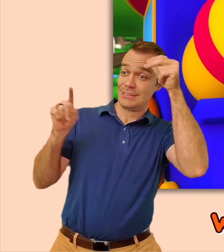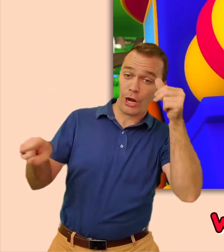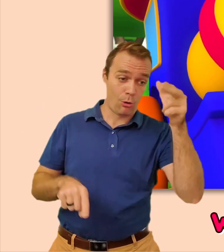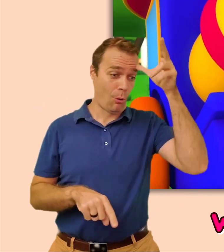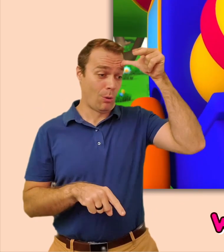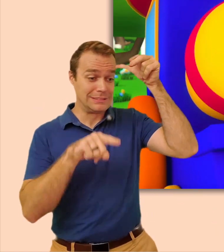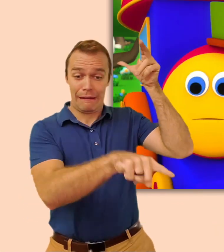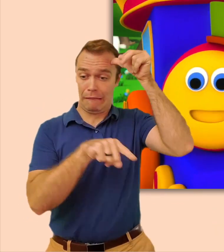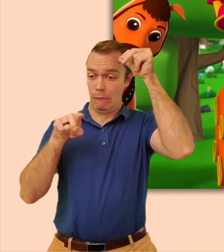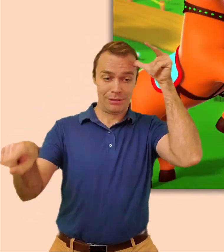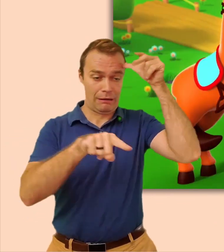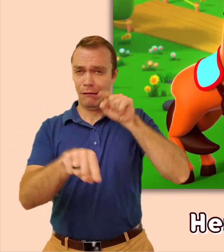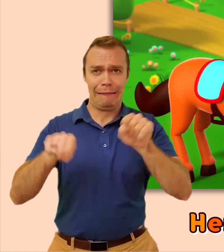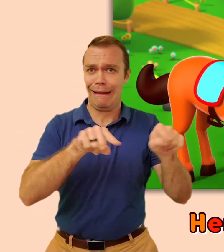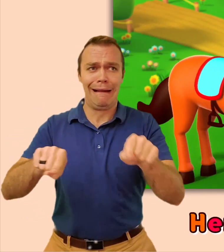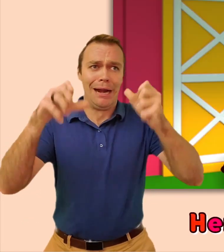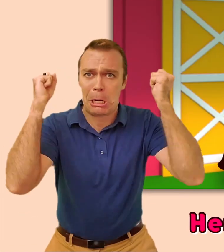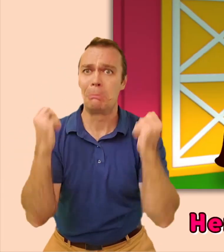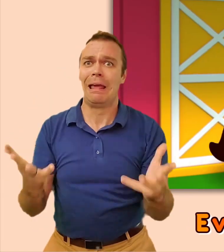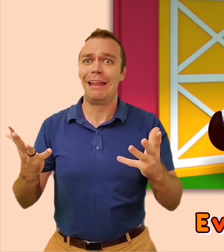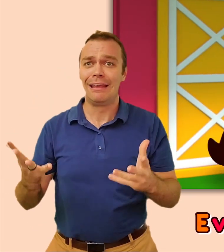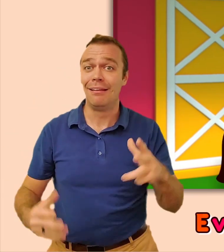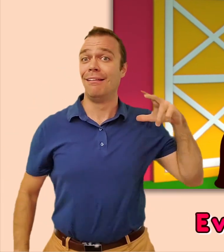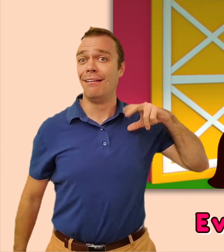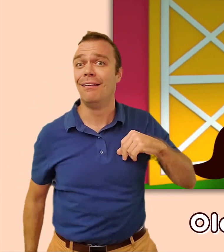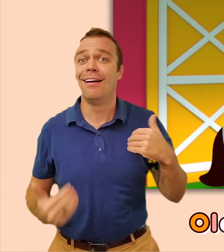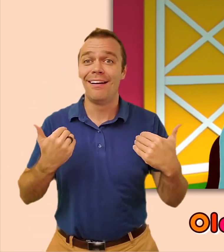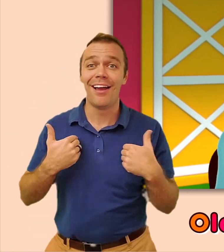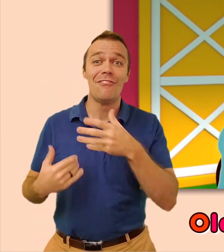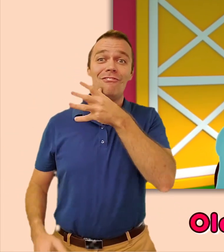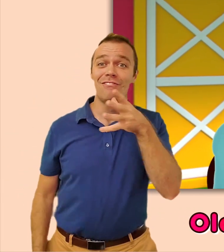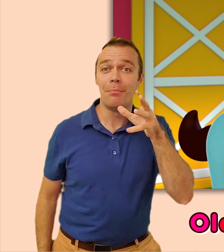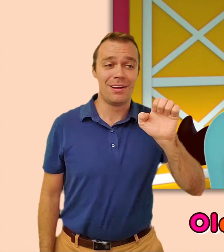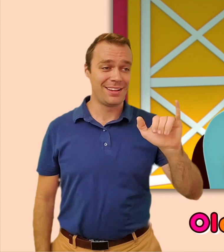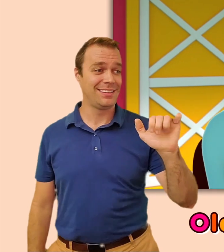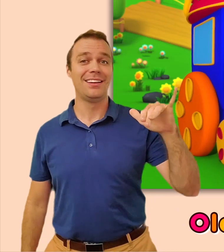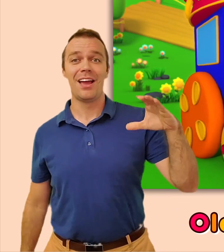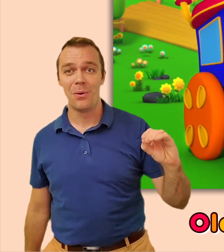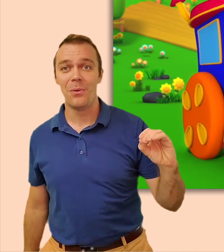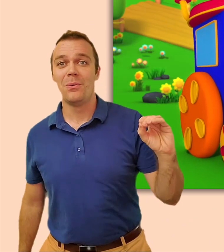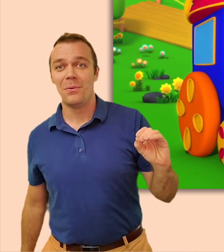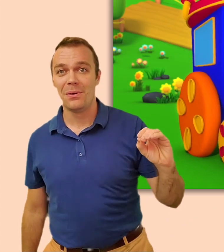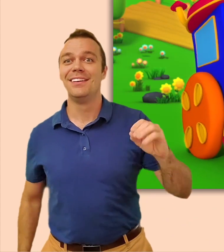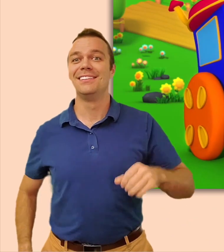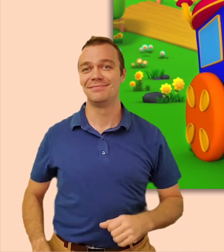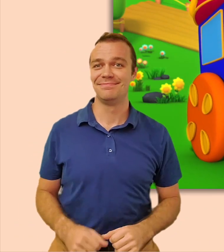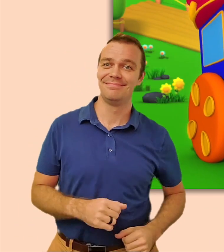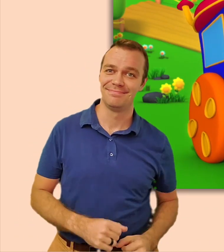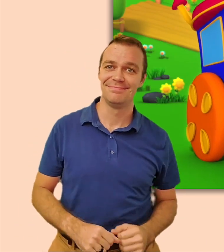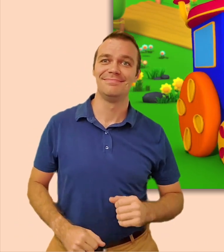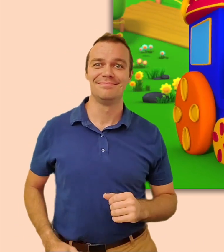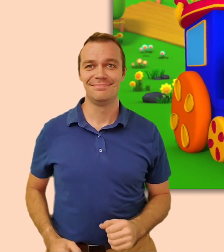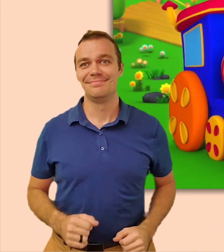With a nay-nay here, nay-nay there, here nay, there nay, everywhere nay-nay. Old MacDonald had a farm,